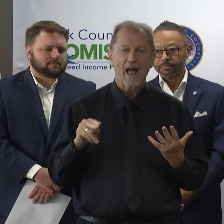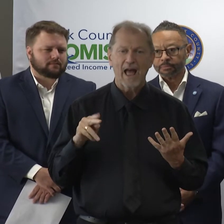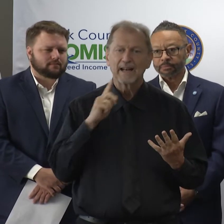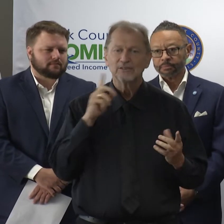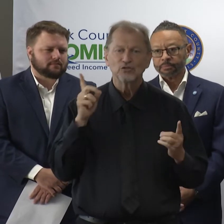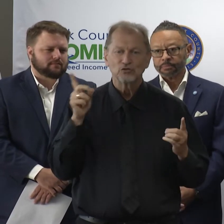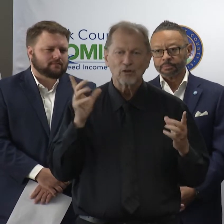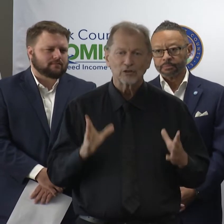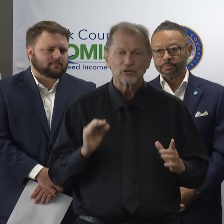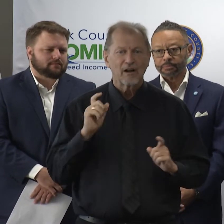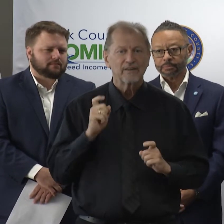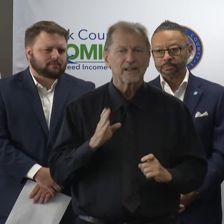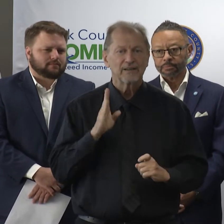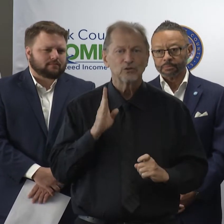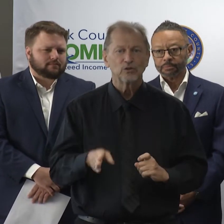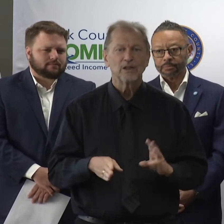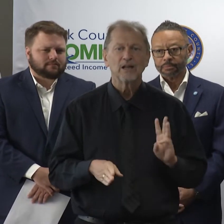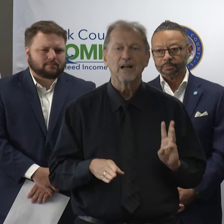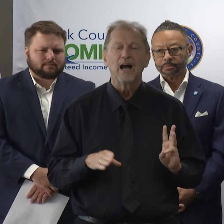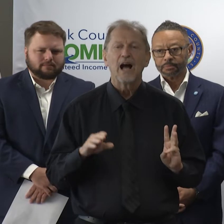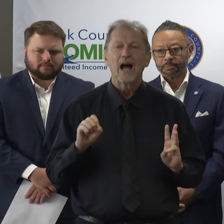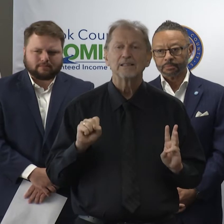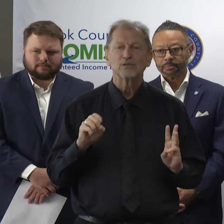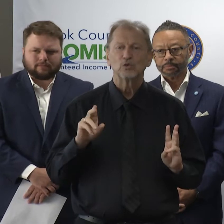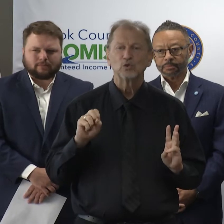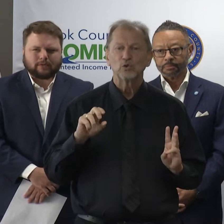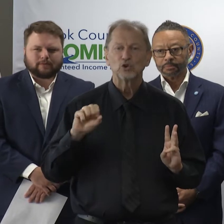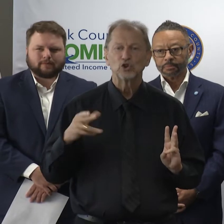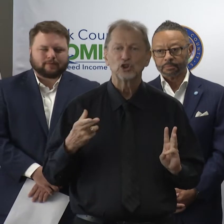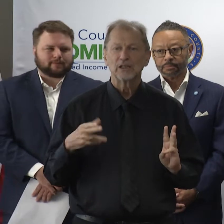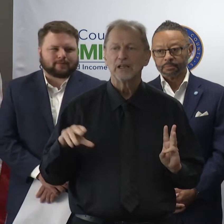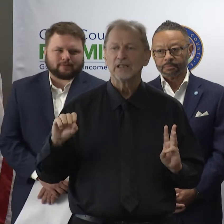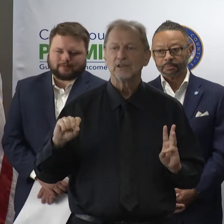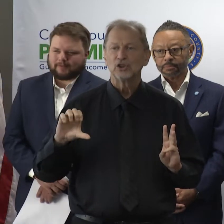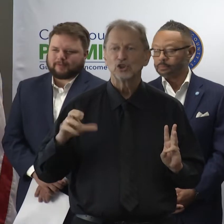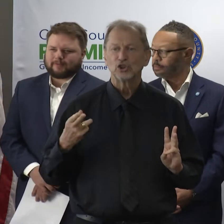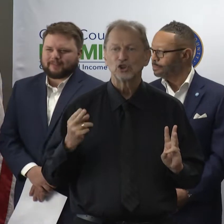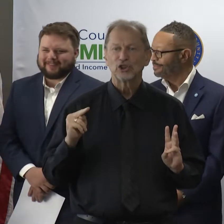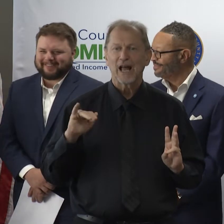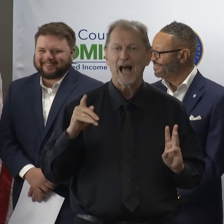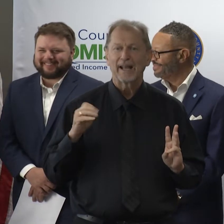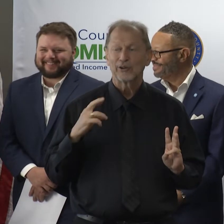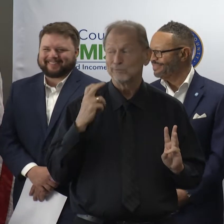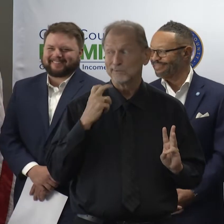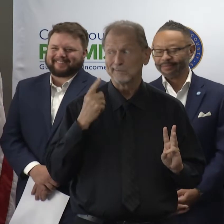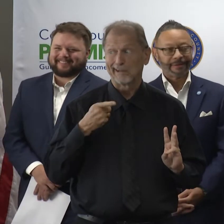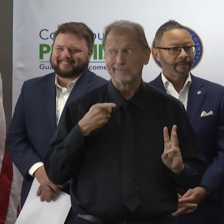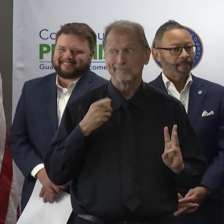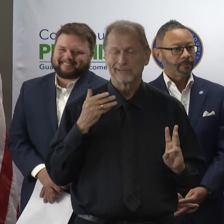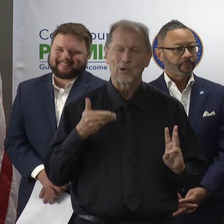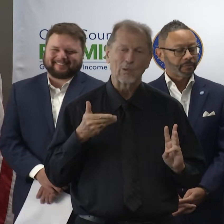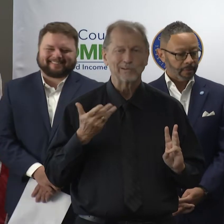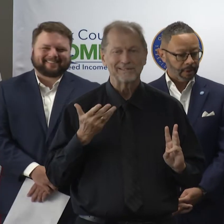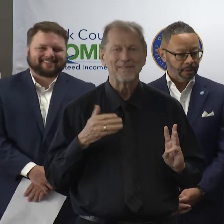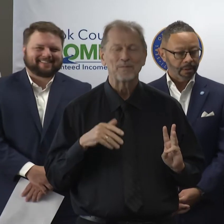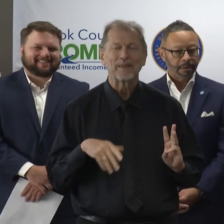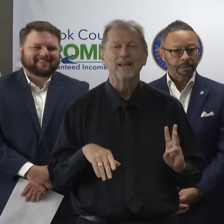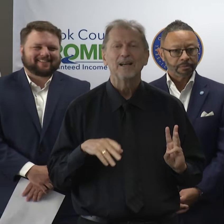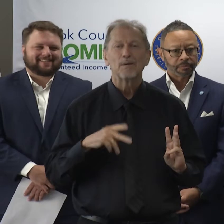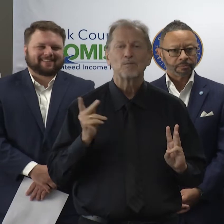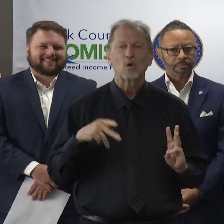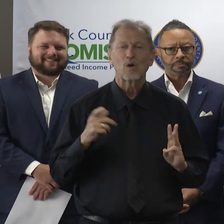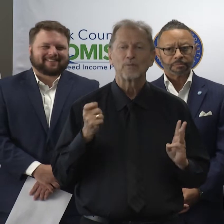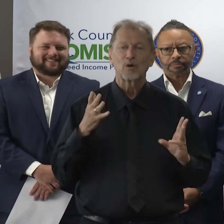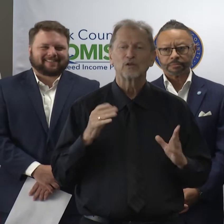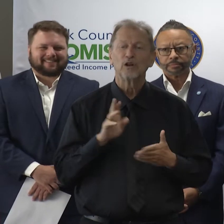Directly. Mazuzu Schneider, close? Okay. Close. Program Director